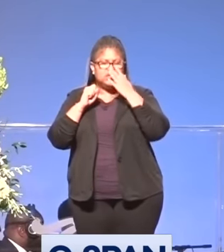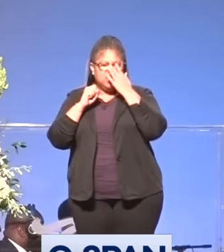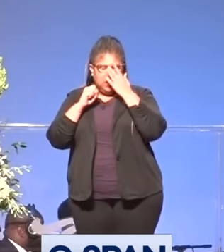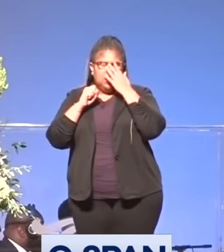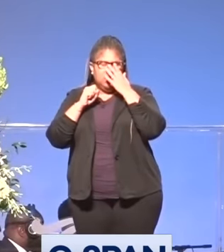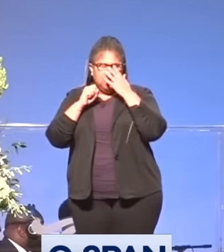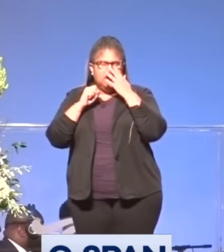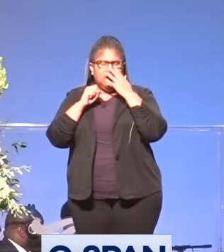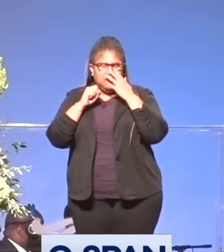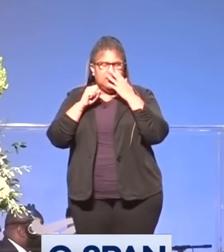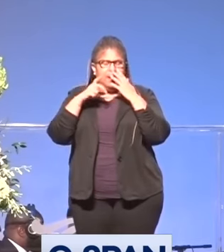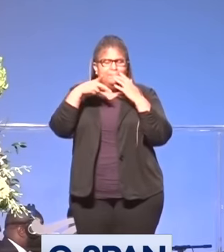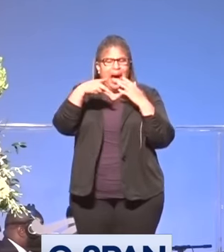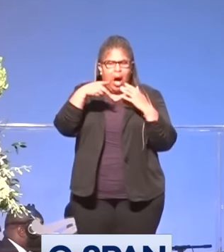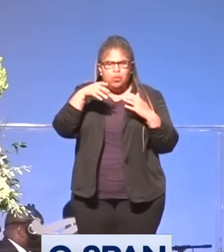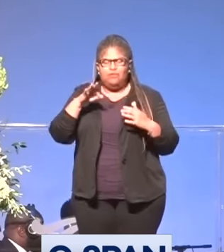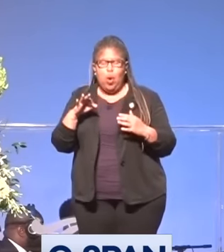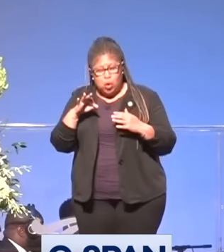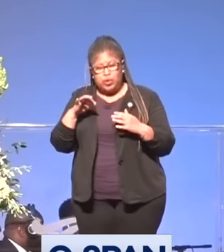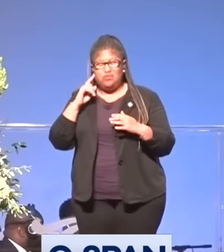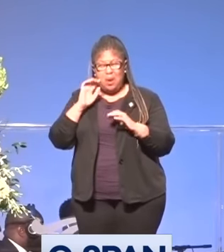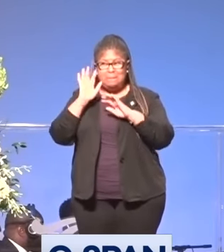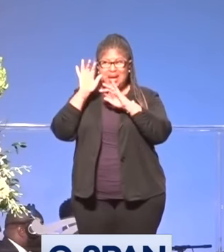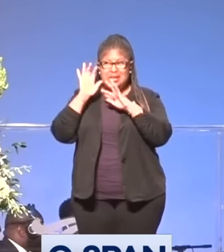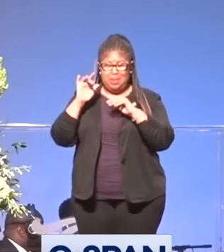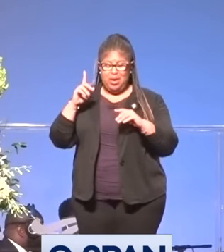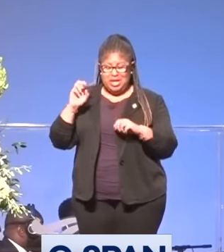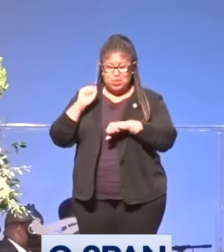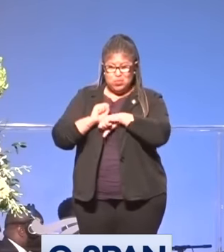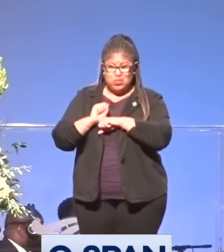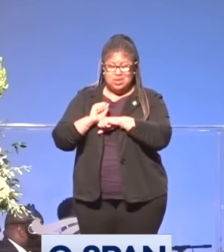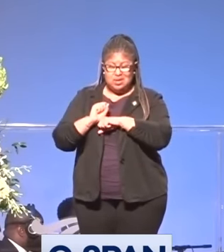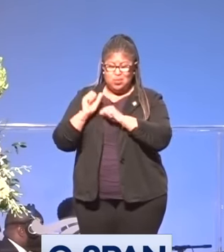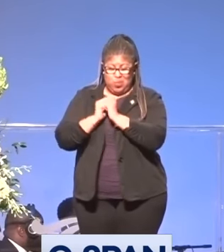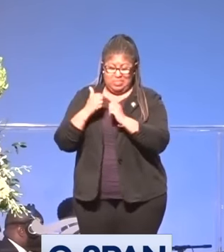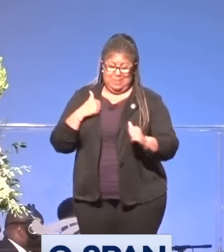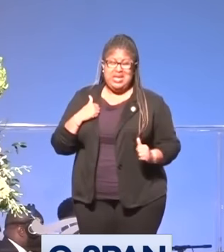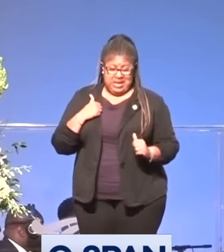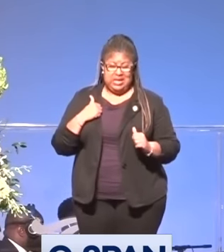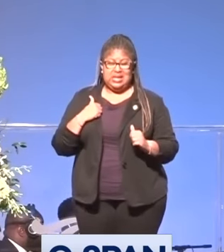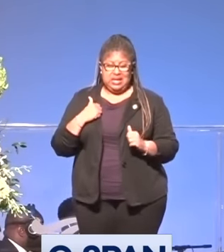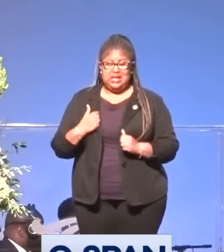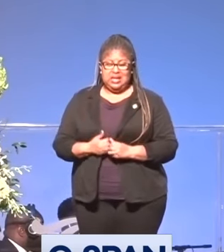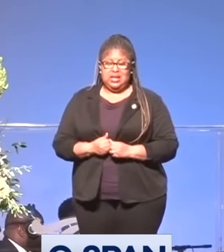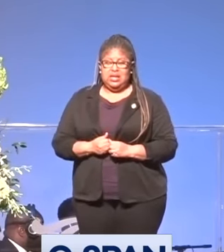my power forward. I'm speaking on the behalf of my brother.